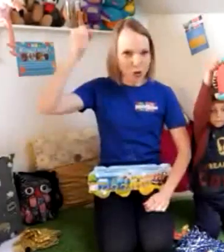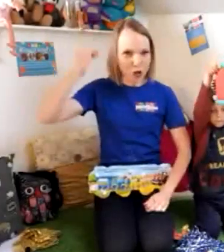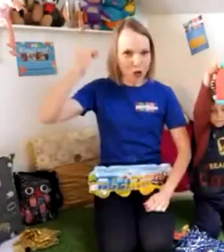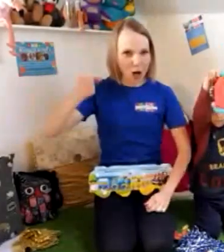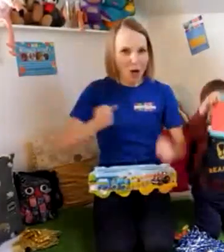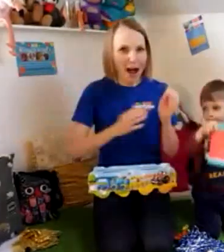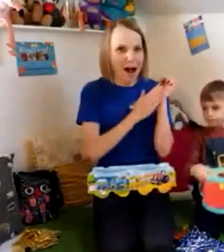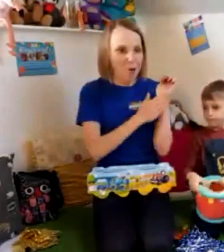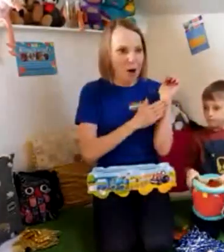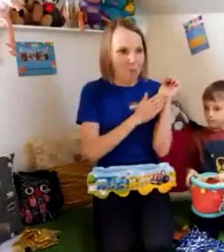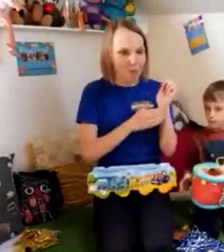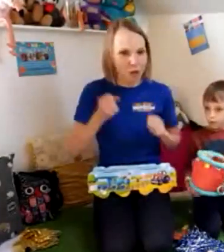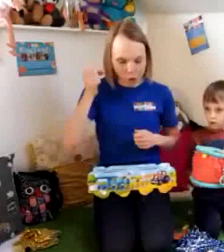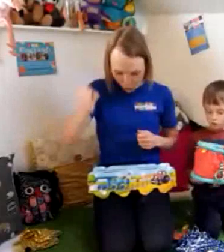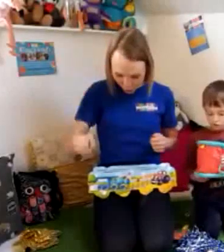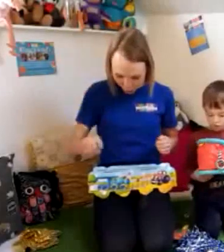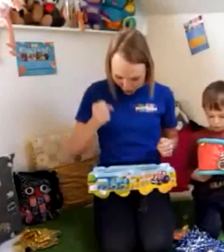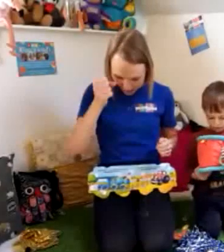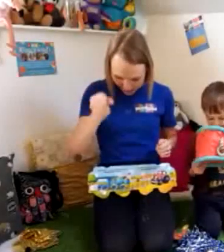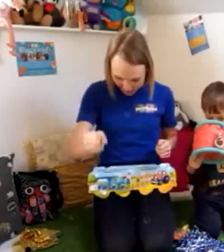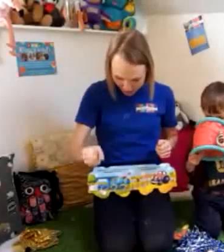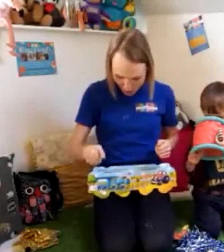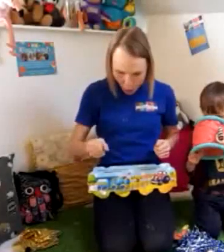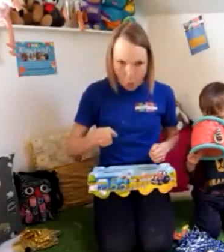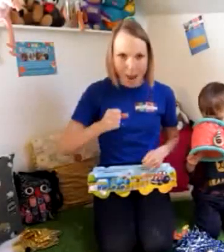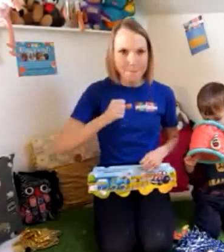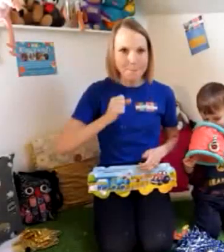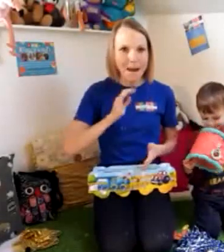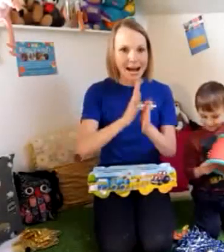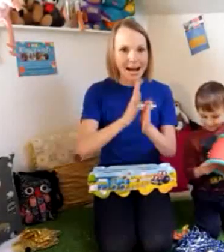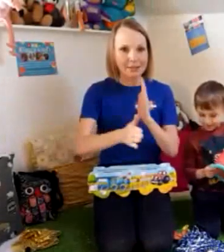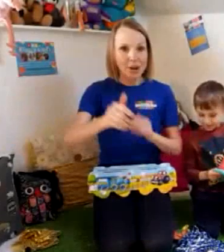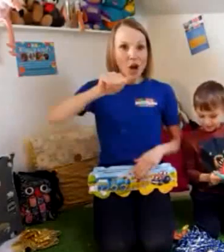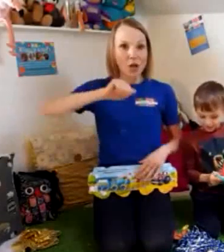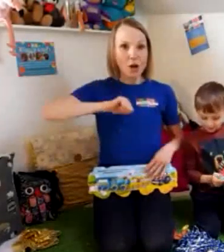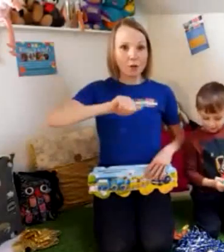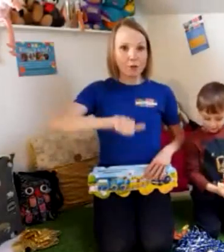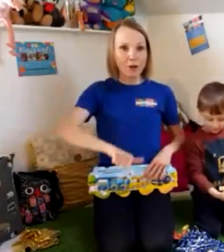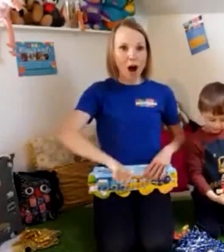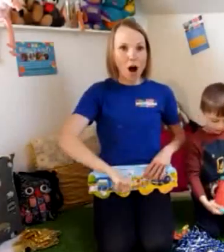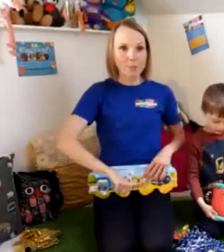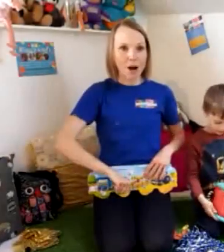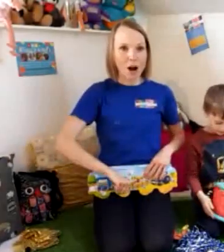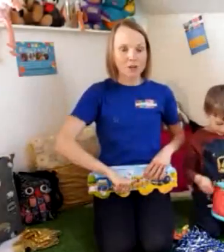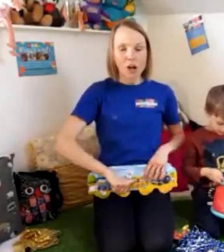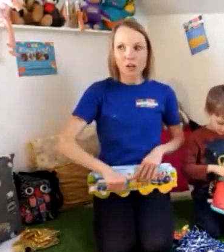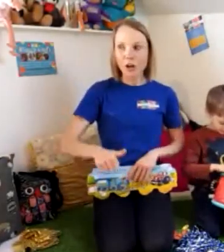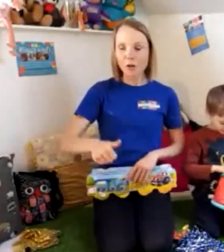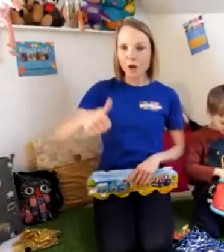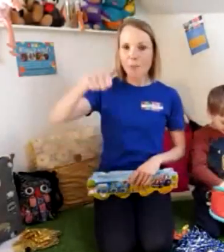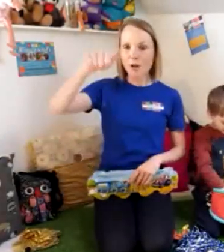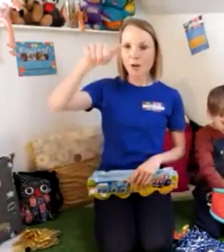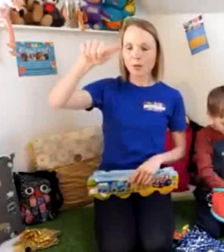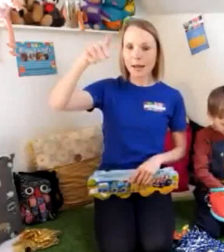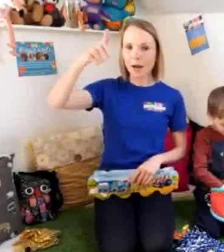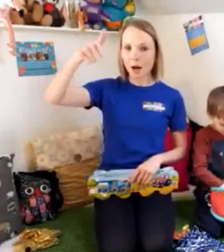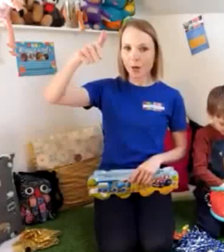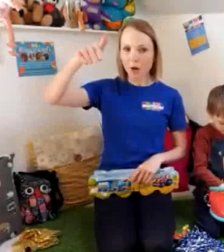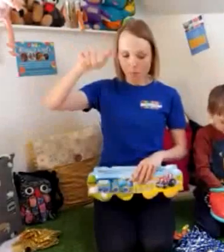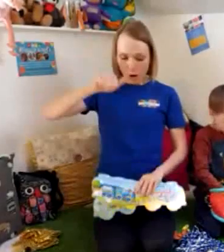choo-choo, our blue train, went past the farmyard. So farmyard, we take our thumb, we